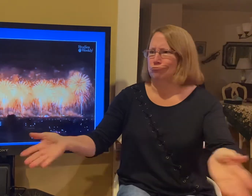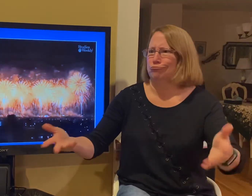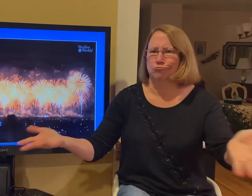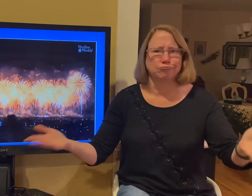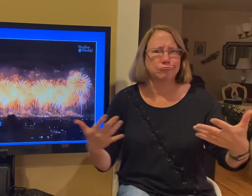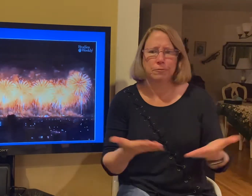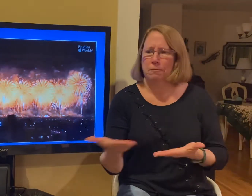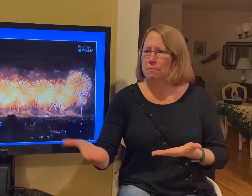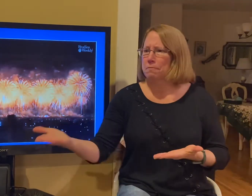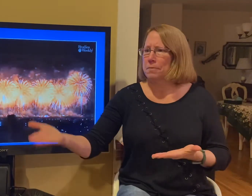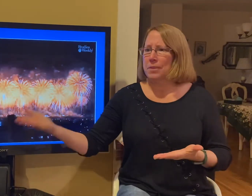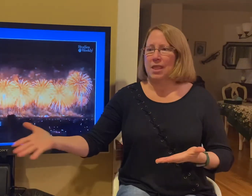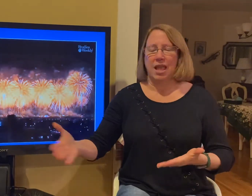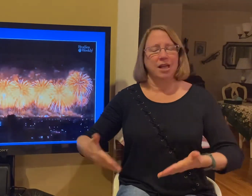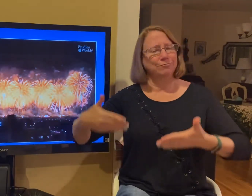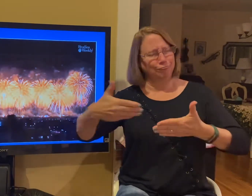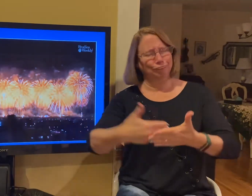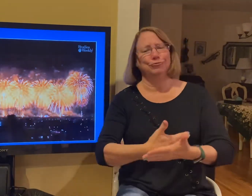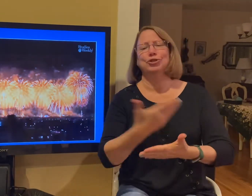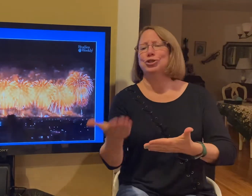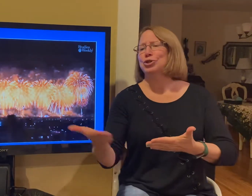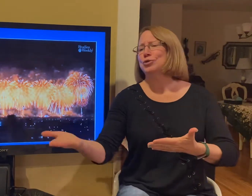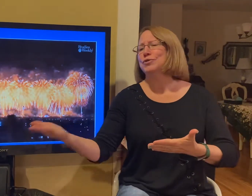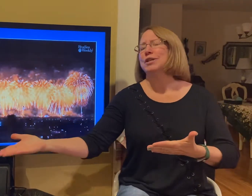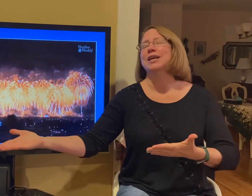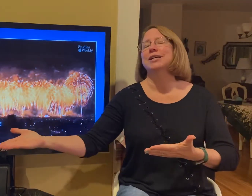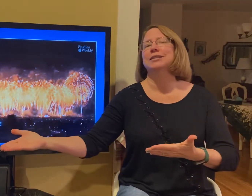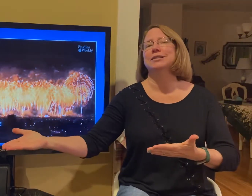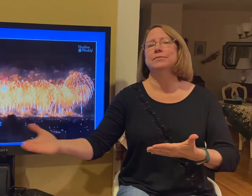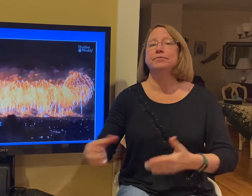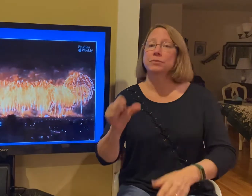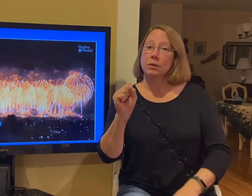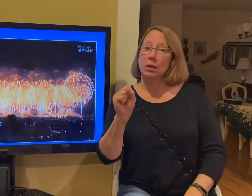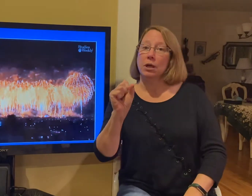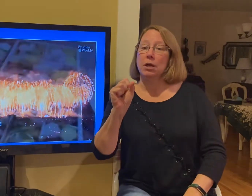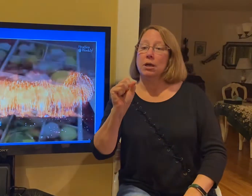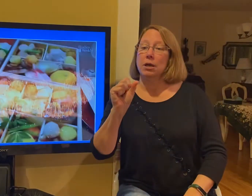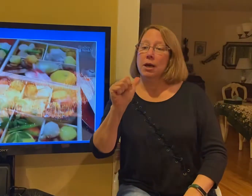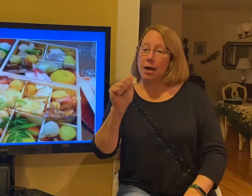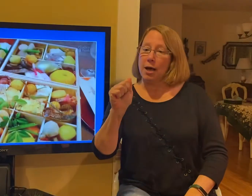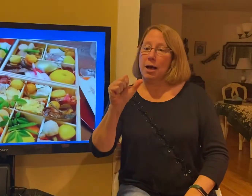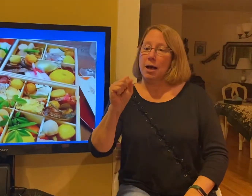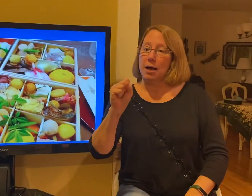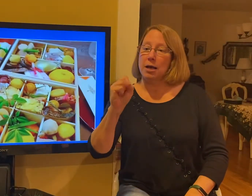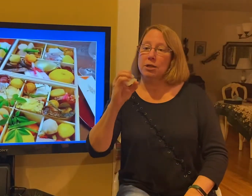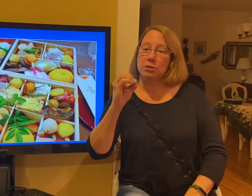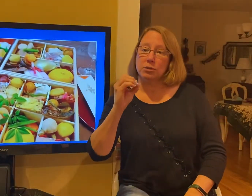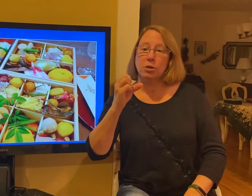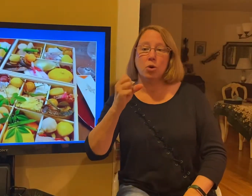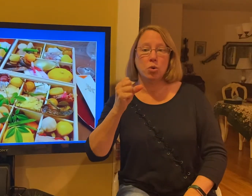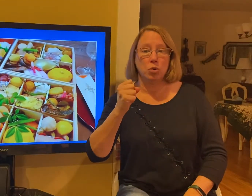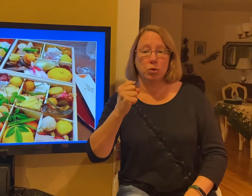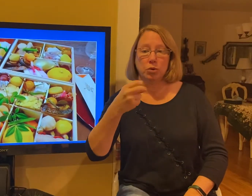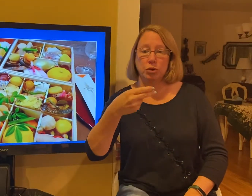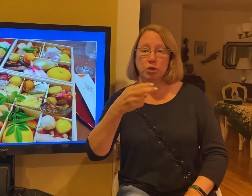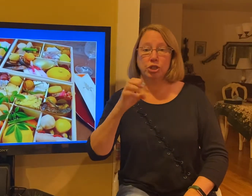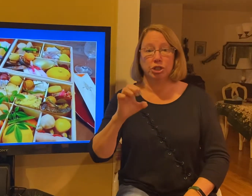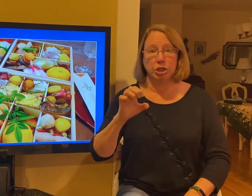and possibilities. The tradition is called Azoshi. Following Azoshi, there are feasts with traditional Japanese foods